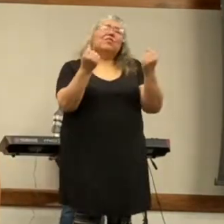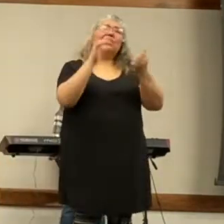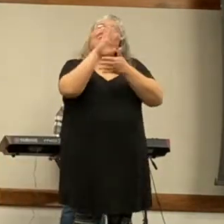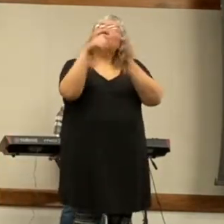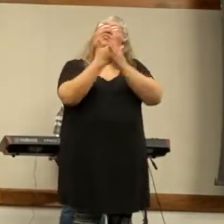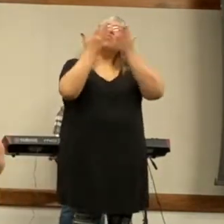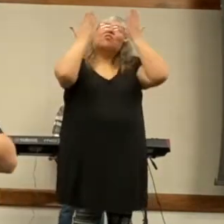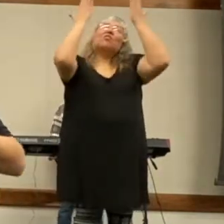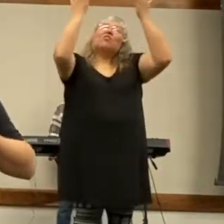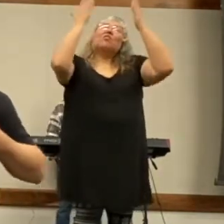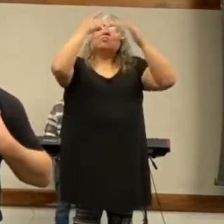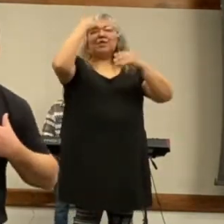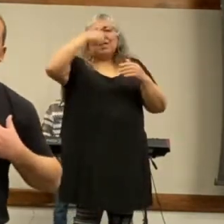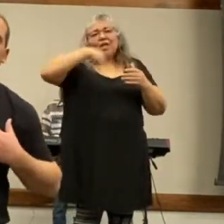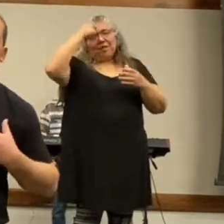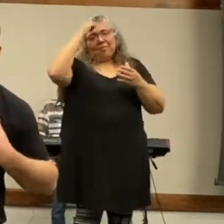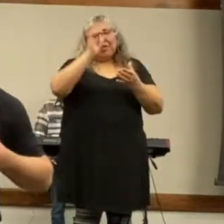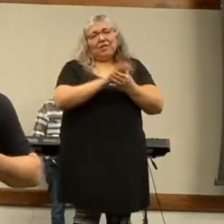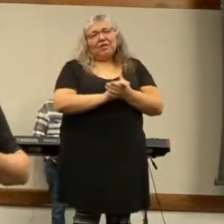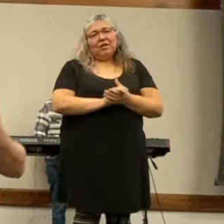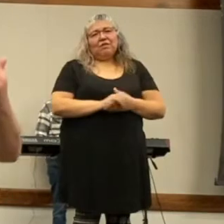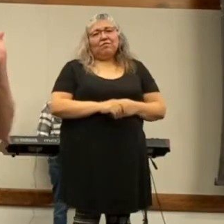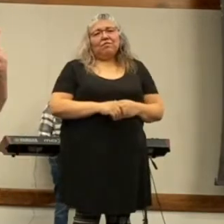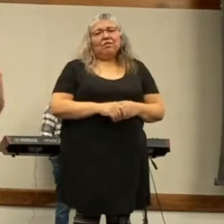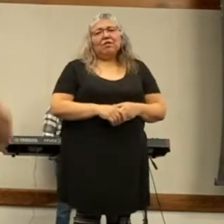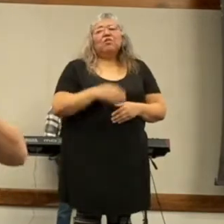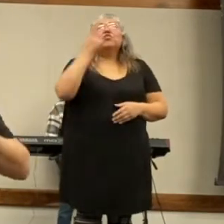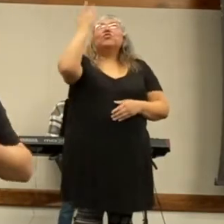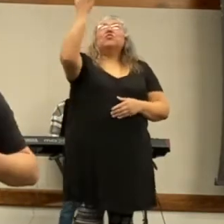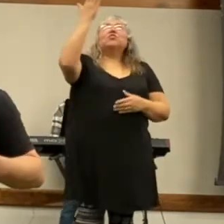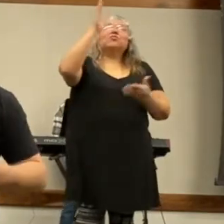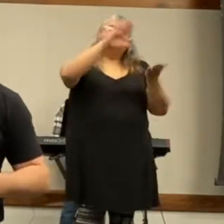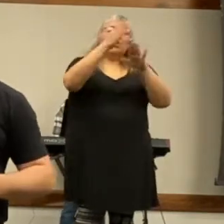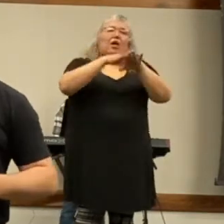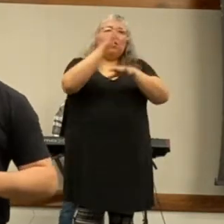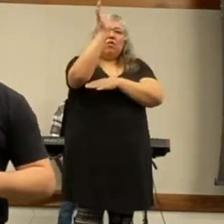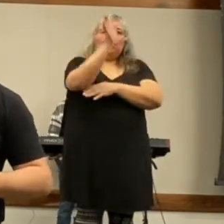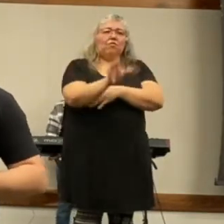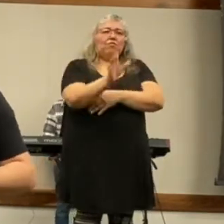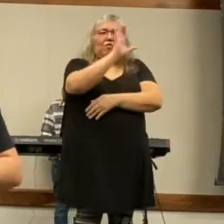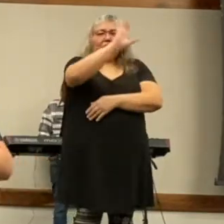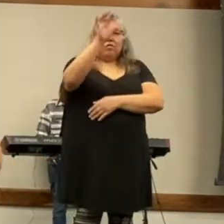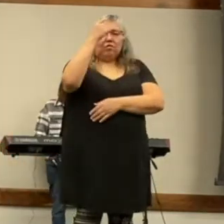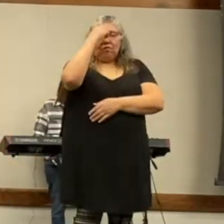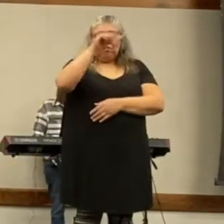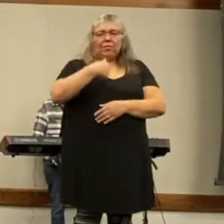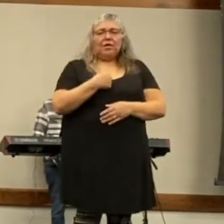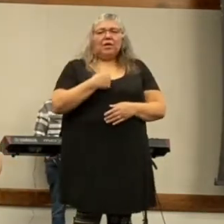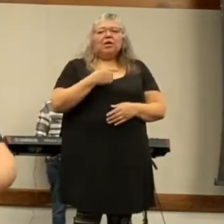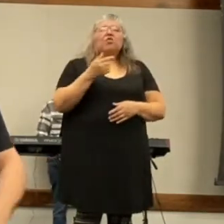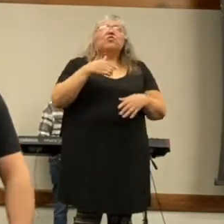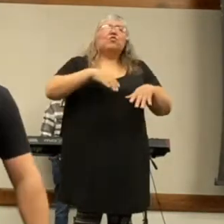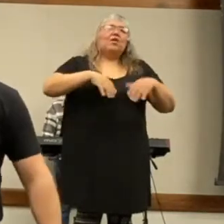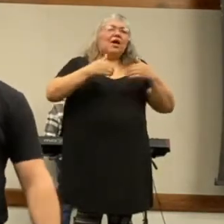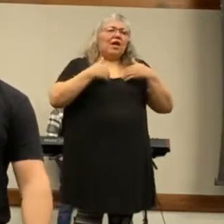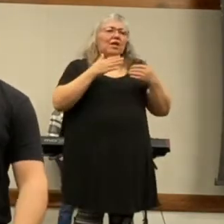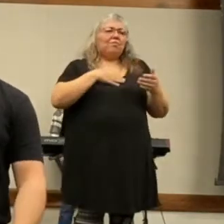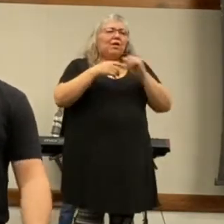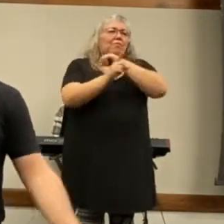yours. Because I believe you died on the cross for me. And you took my